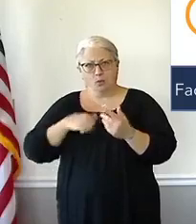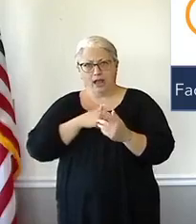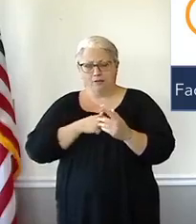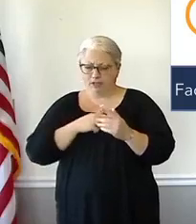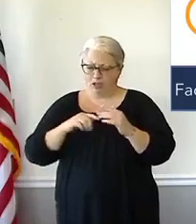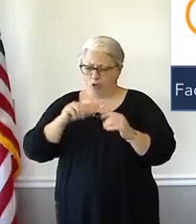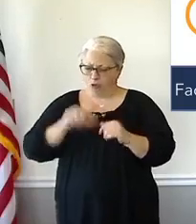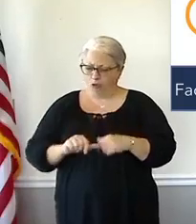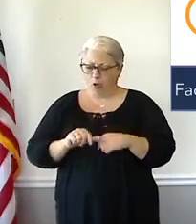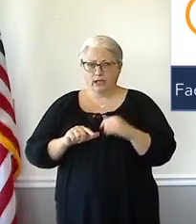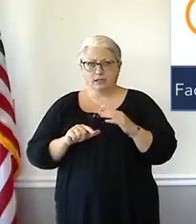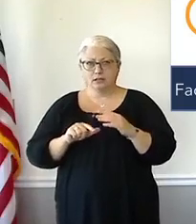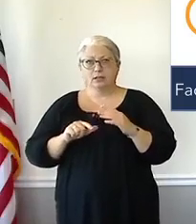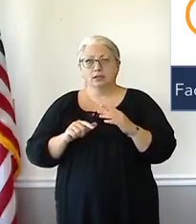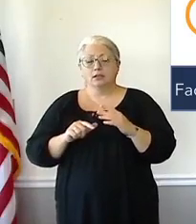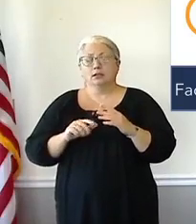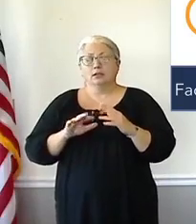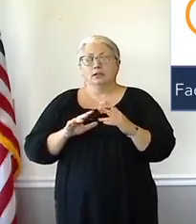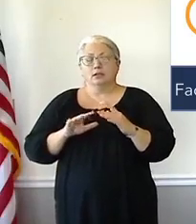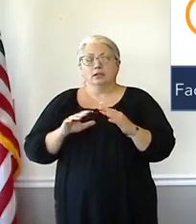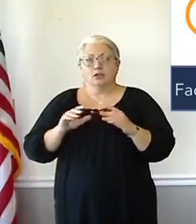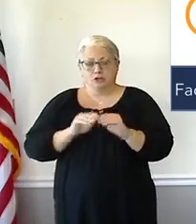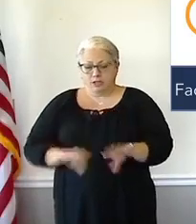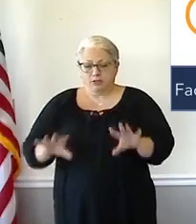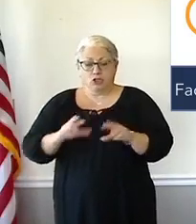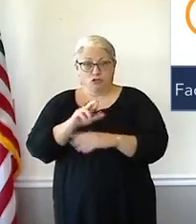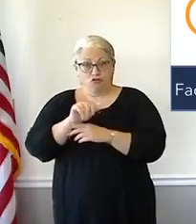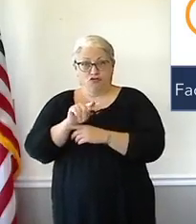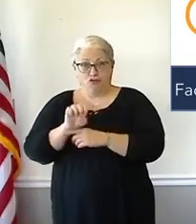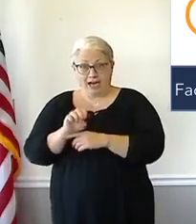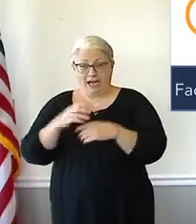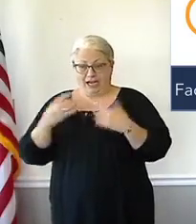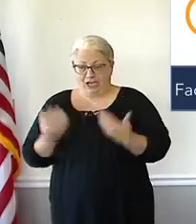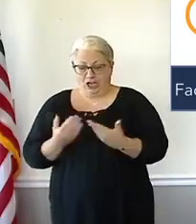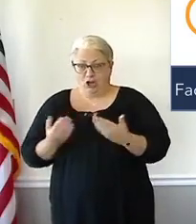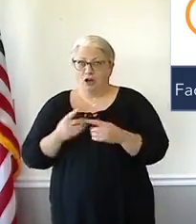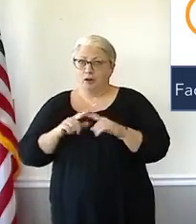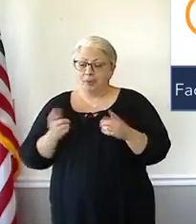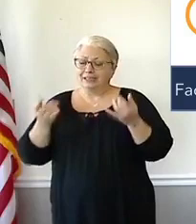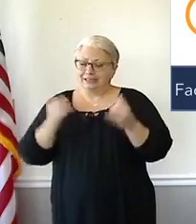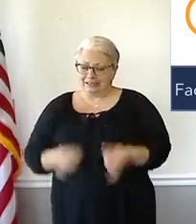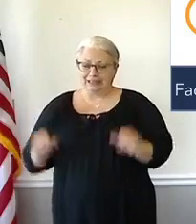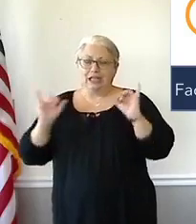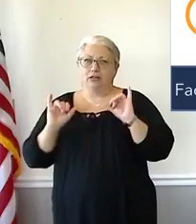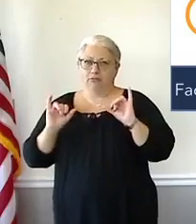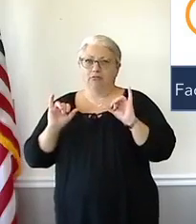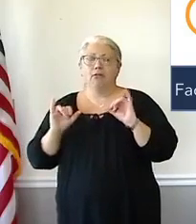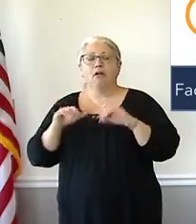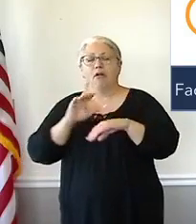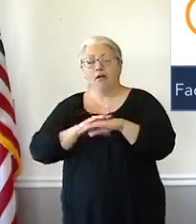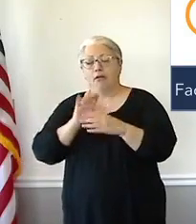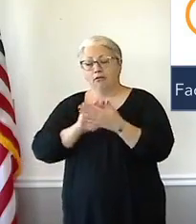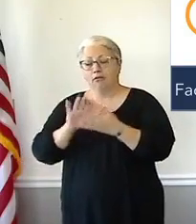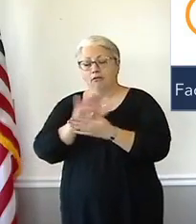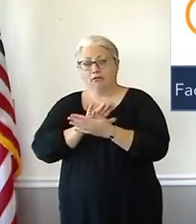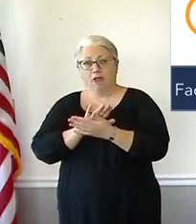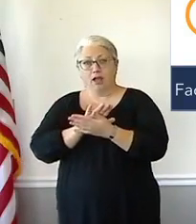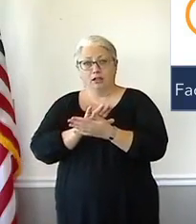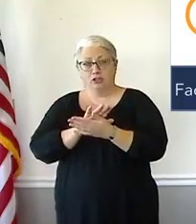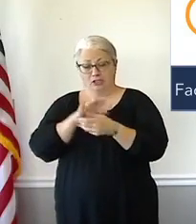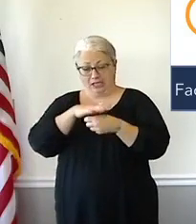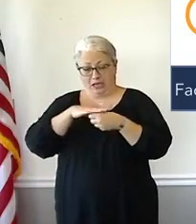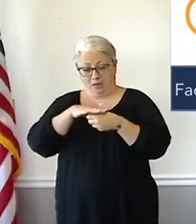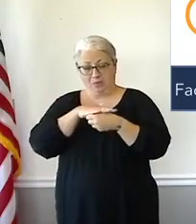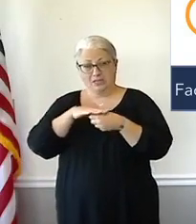hospitalizations. Most are following those expectations. Even at our college campuses in Dutchess County, we are not seeing widespread transmission.